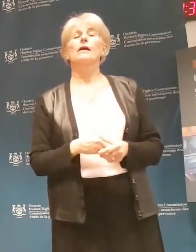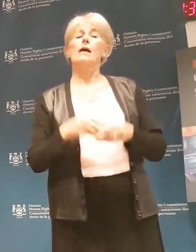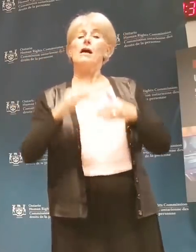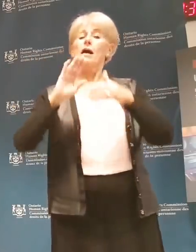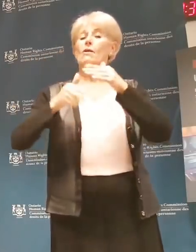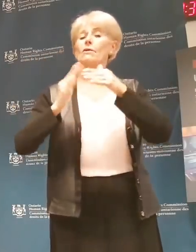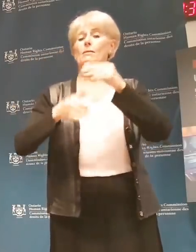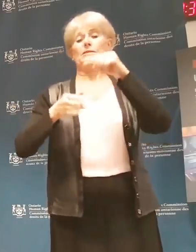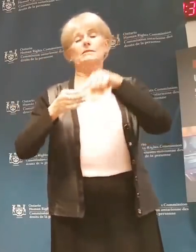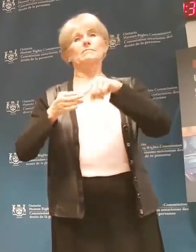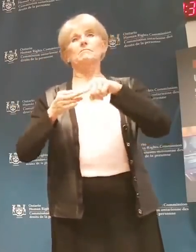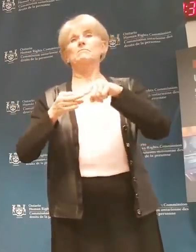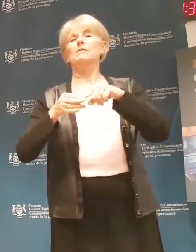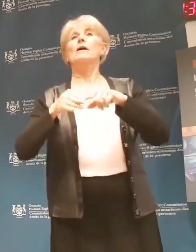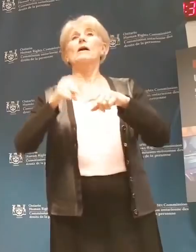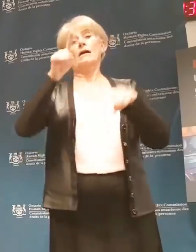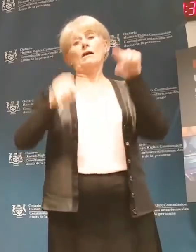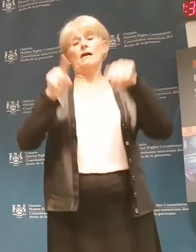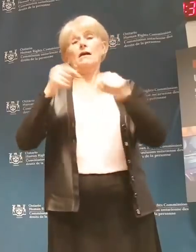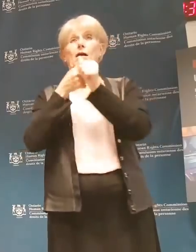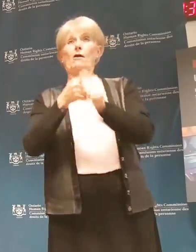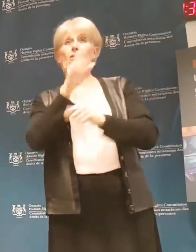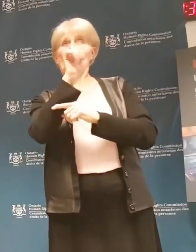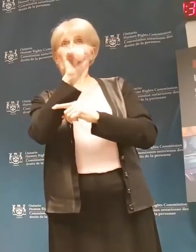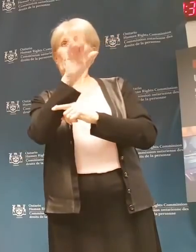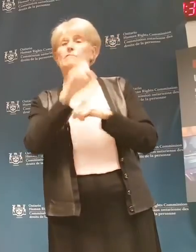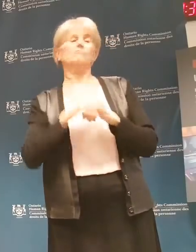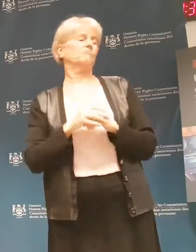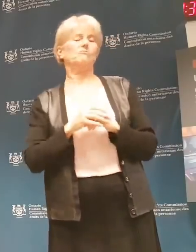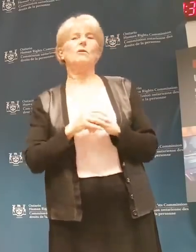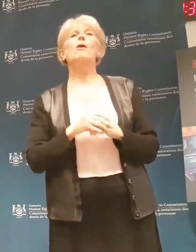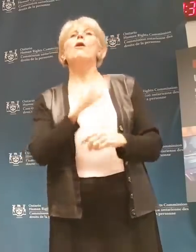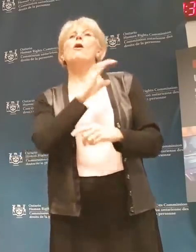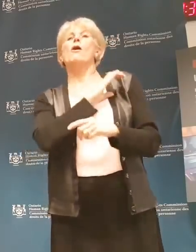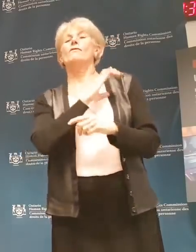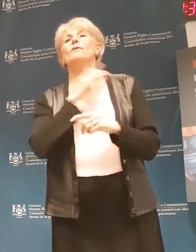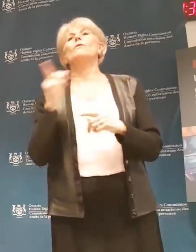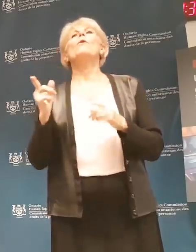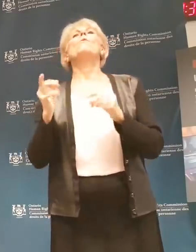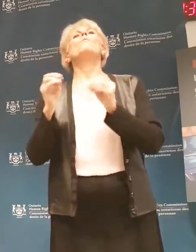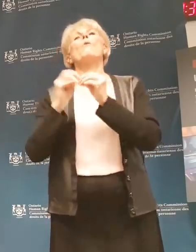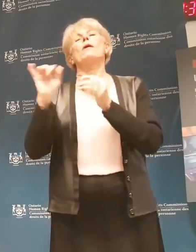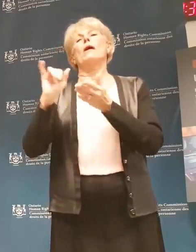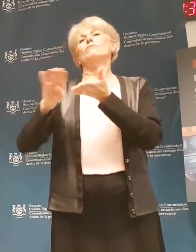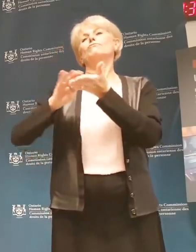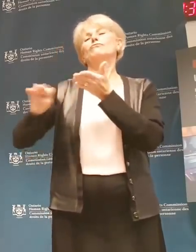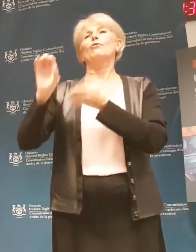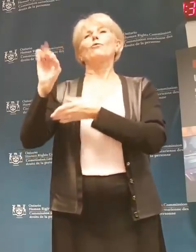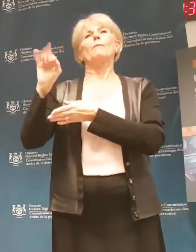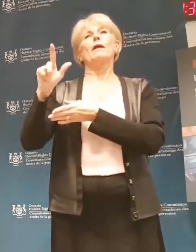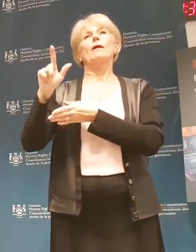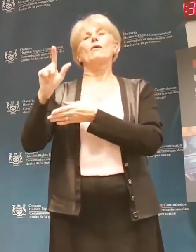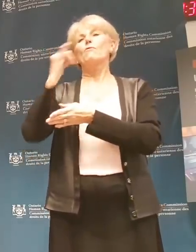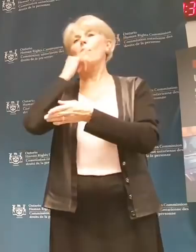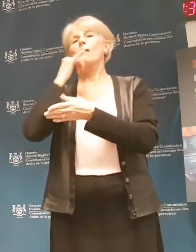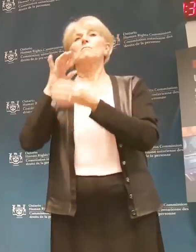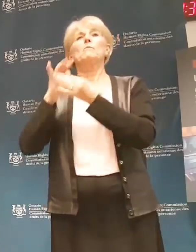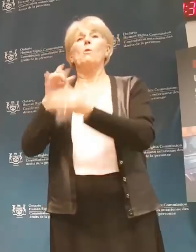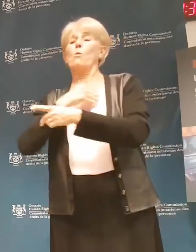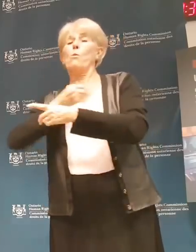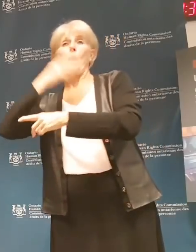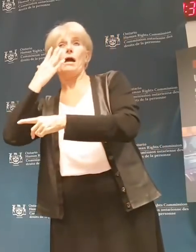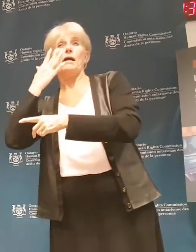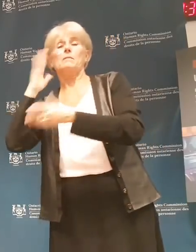Outcomes did not vary by race. Officers were just as likely to be cleared of criminal wrongdoing in cases involving white